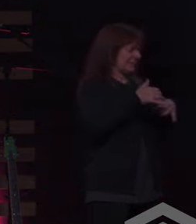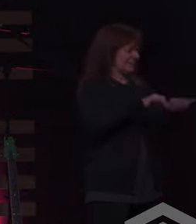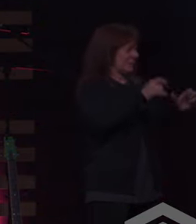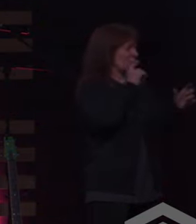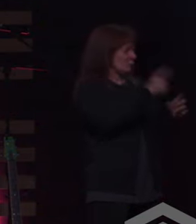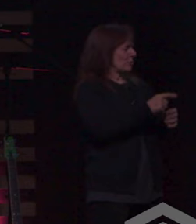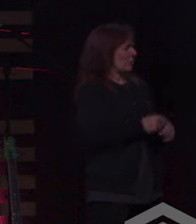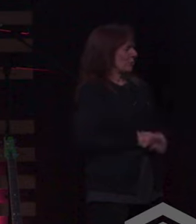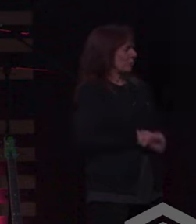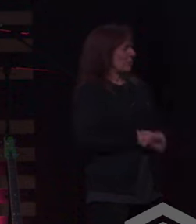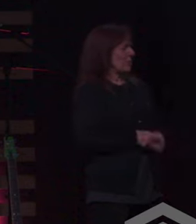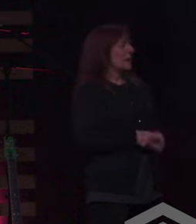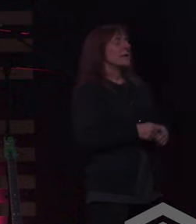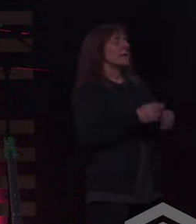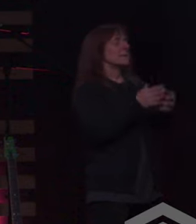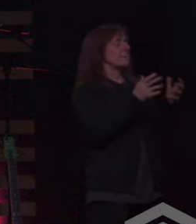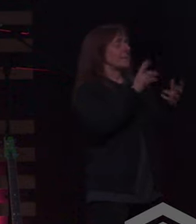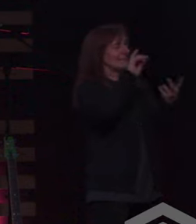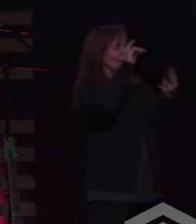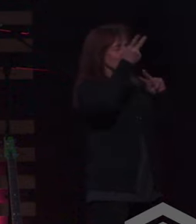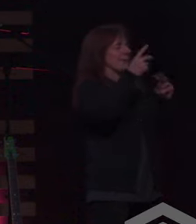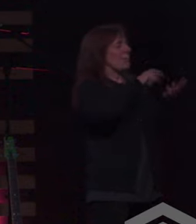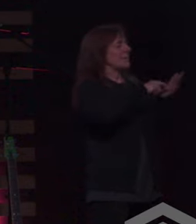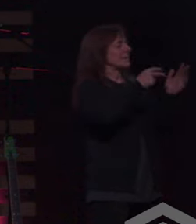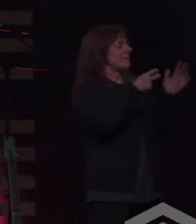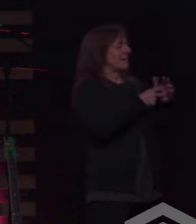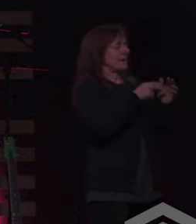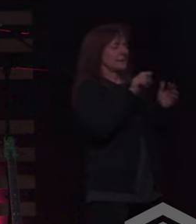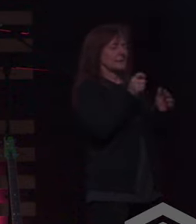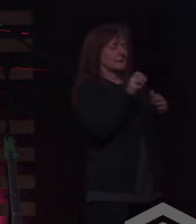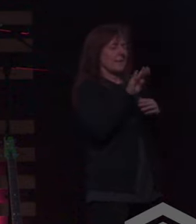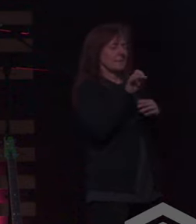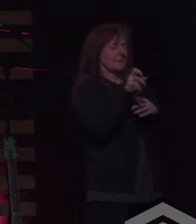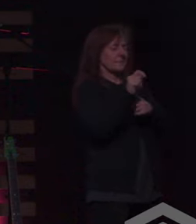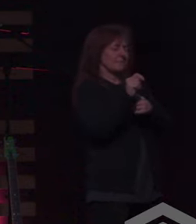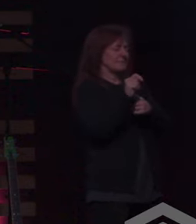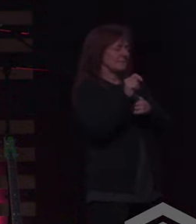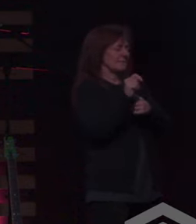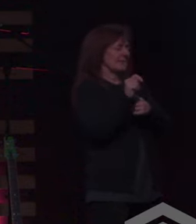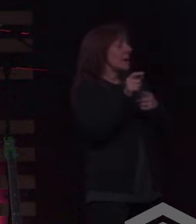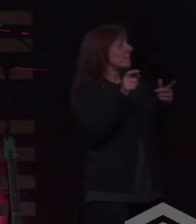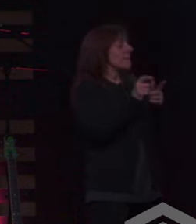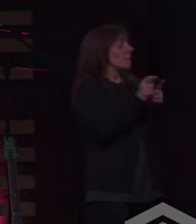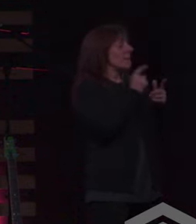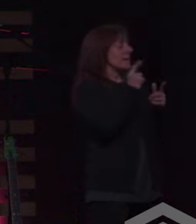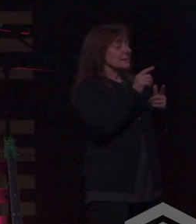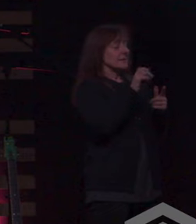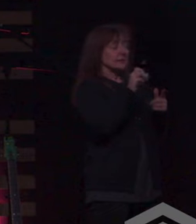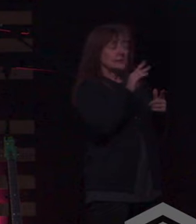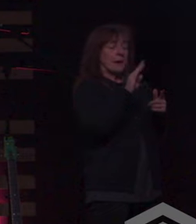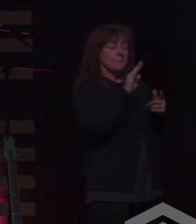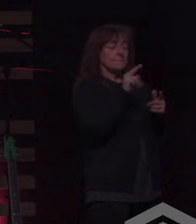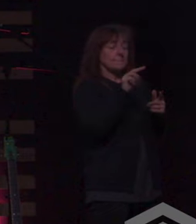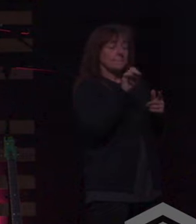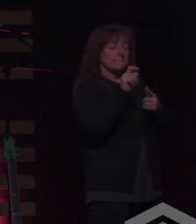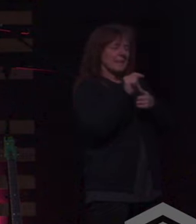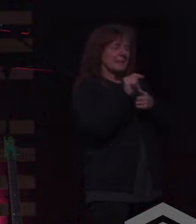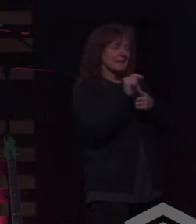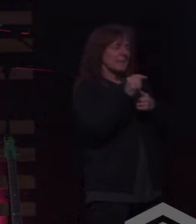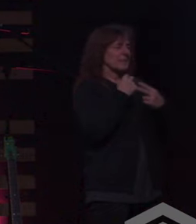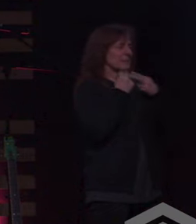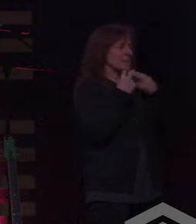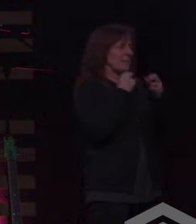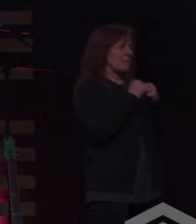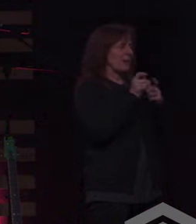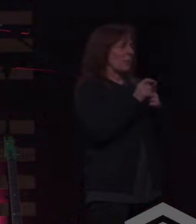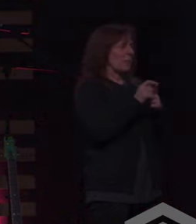true. There's such a misunderstanding about what this means. But the word is submit. And for some reason we get stuck on